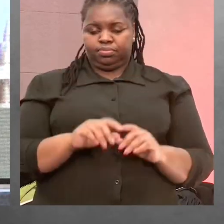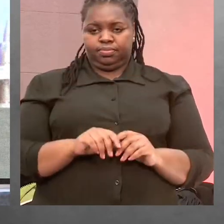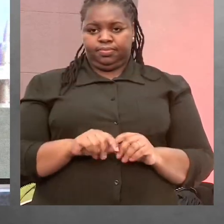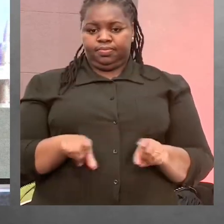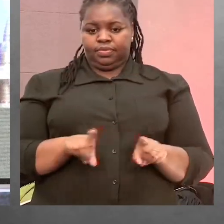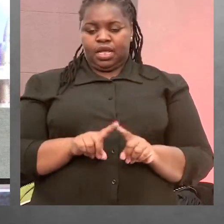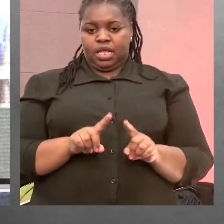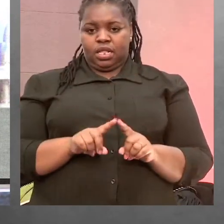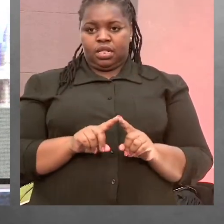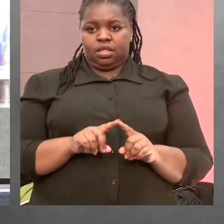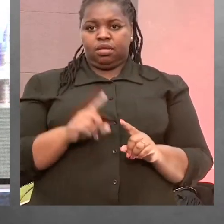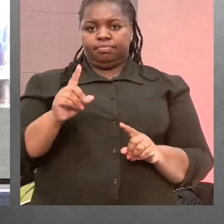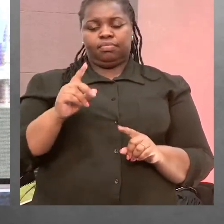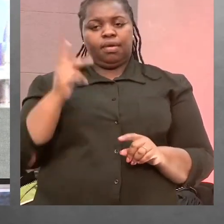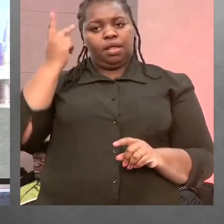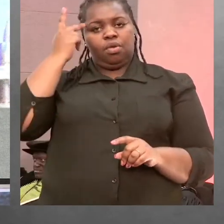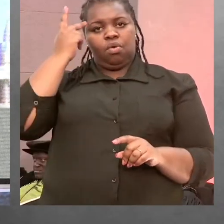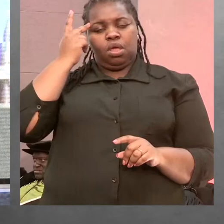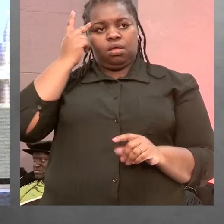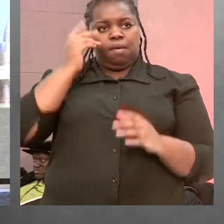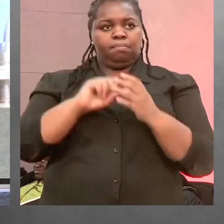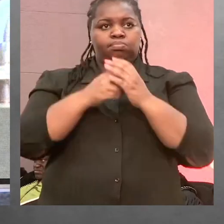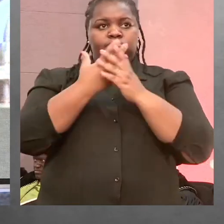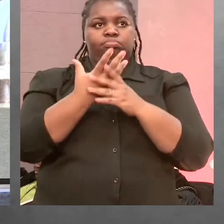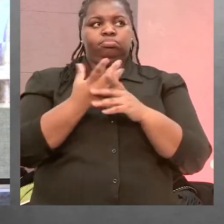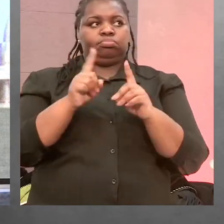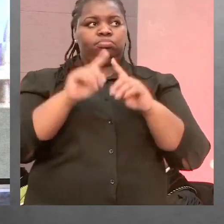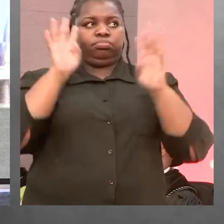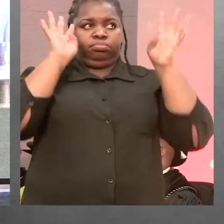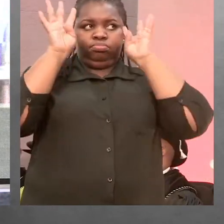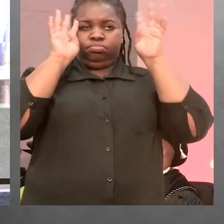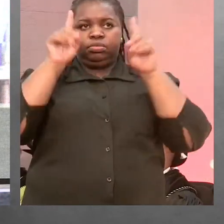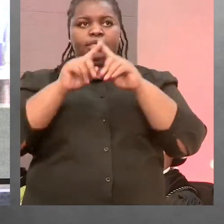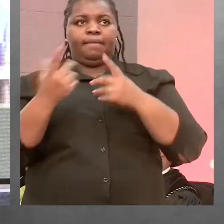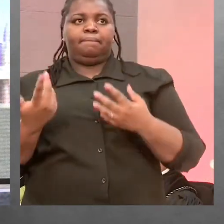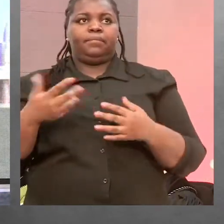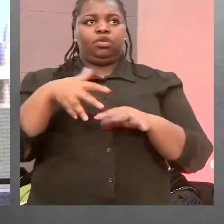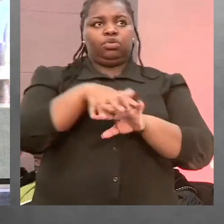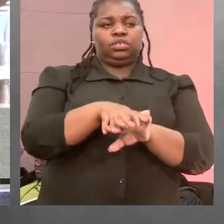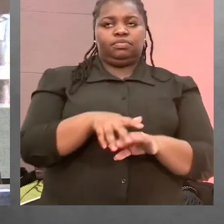as a beacon of knowledge, innovation, and inclusivity.